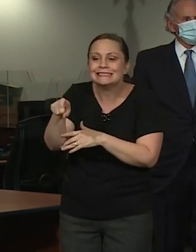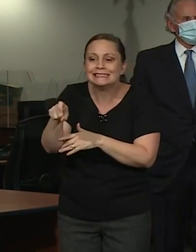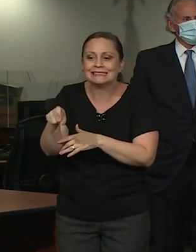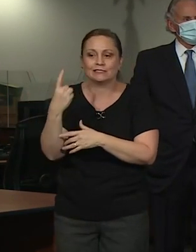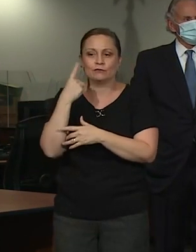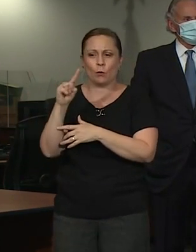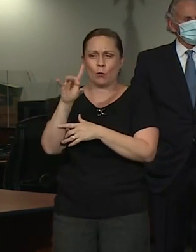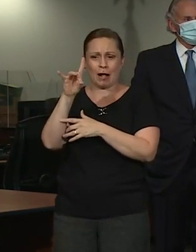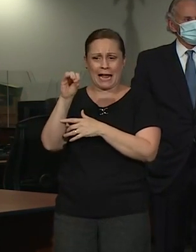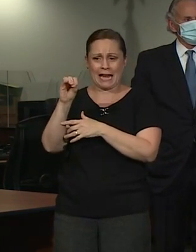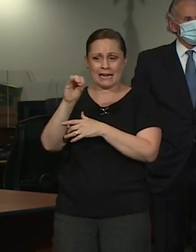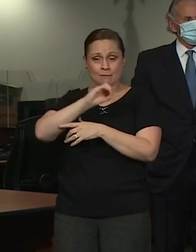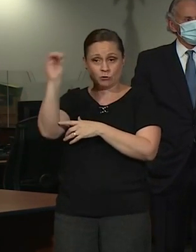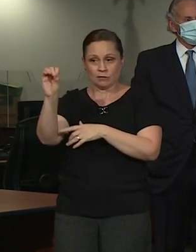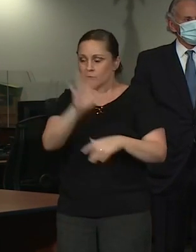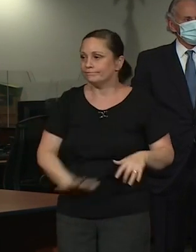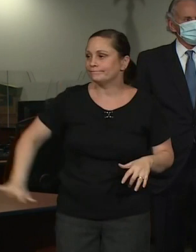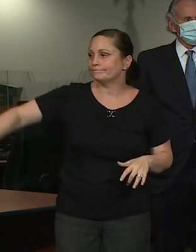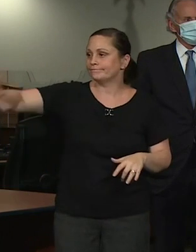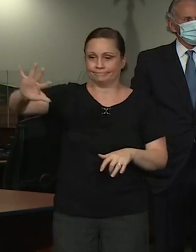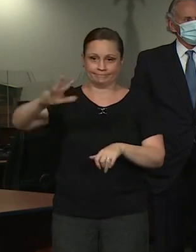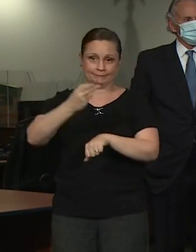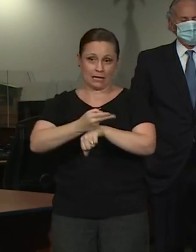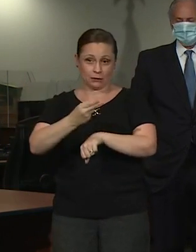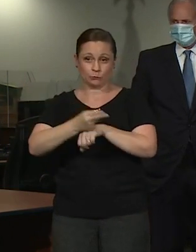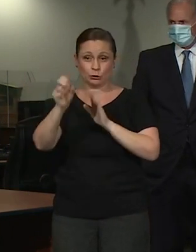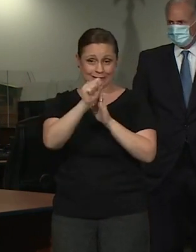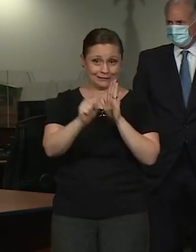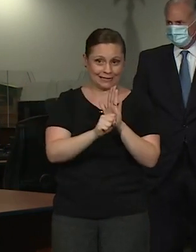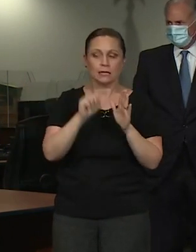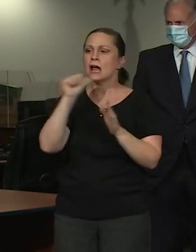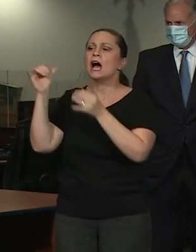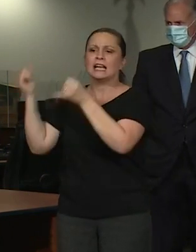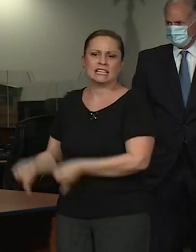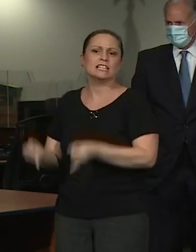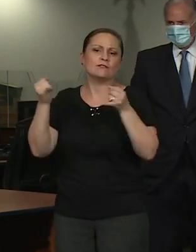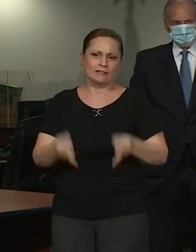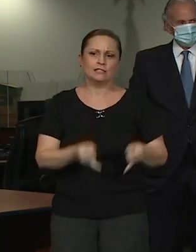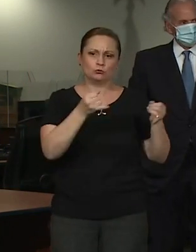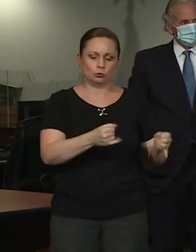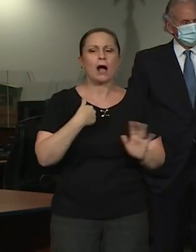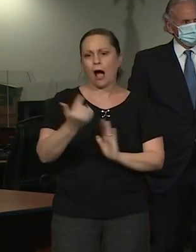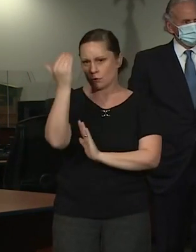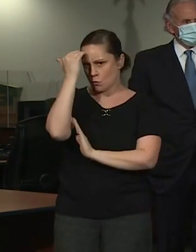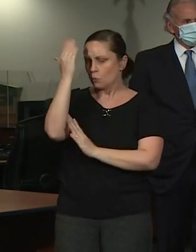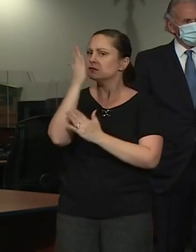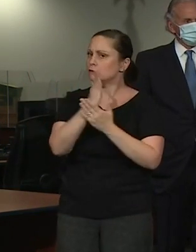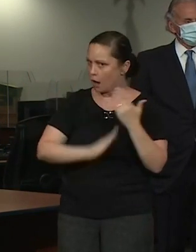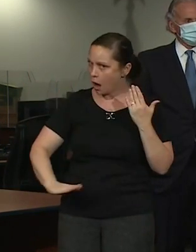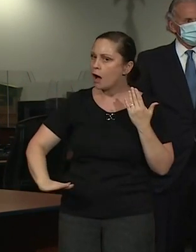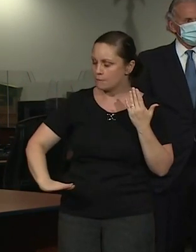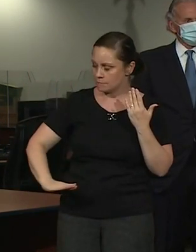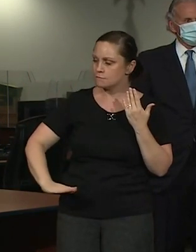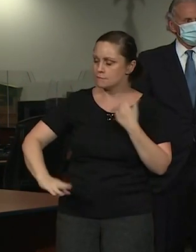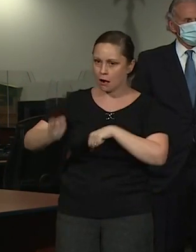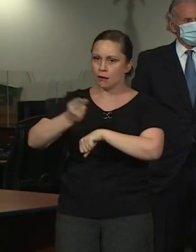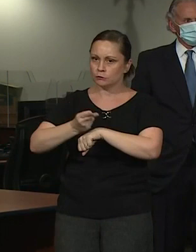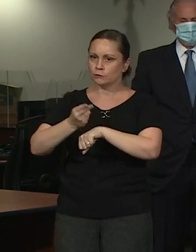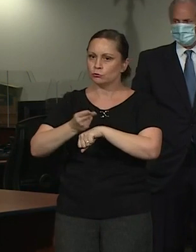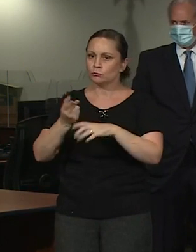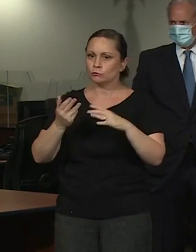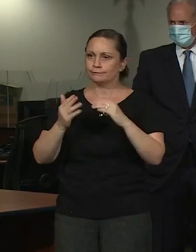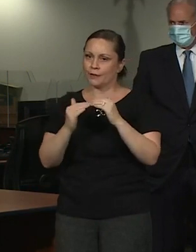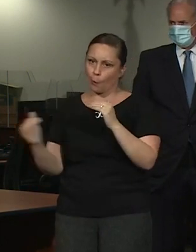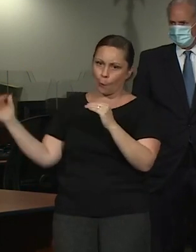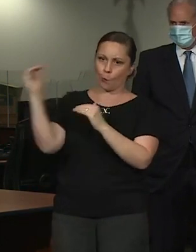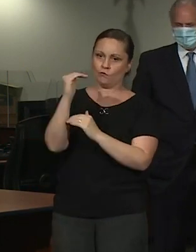80% is a statewide versus an individual. And I understand, I'm tracking, there are some facilities that are above that, but that is a statewide